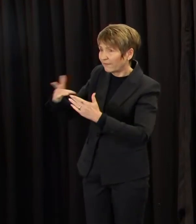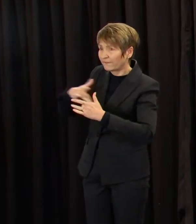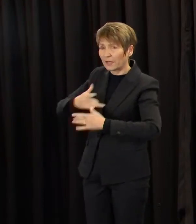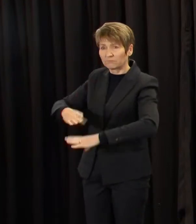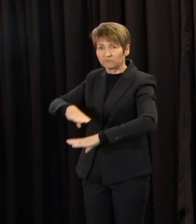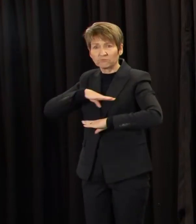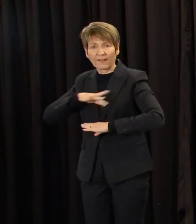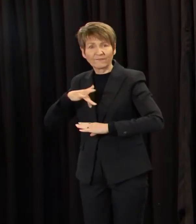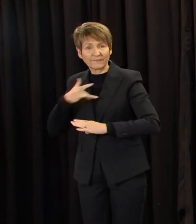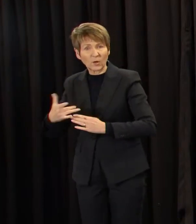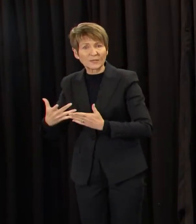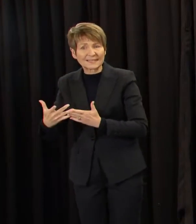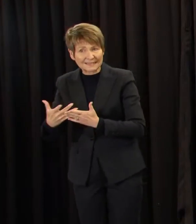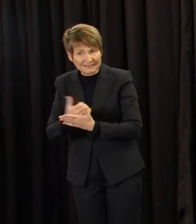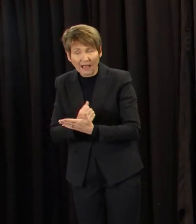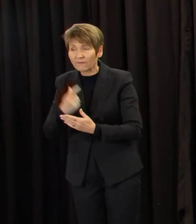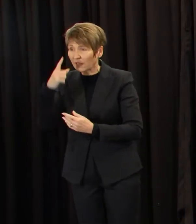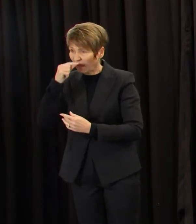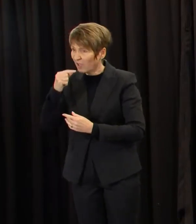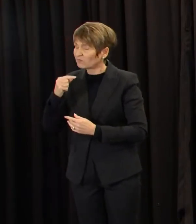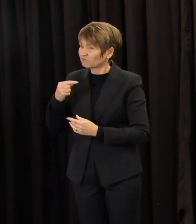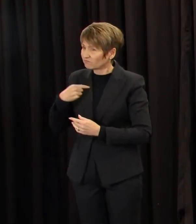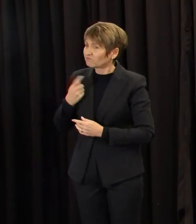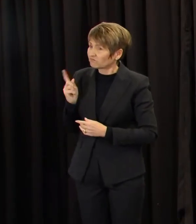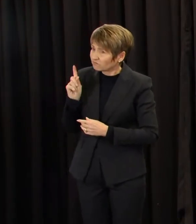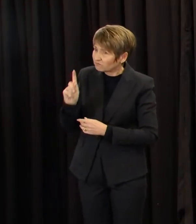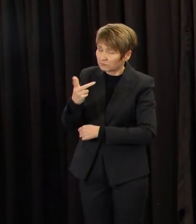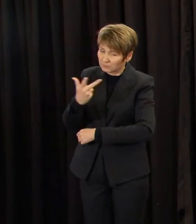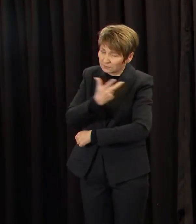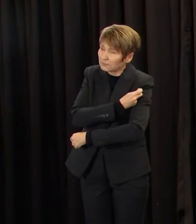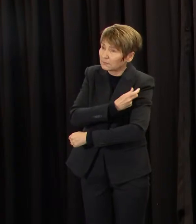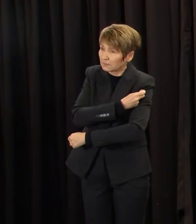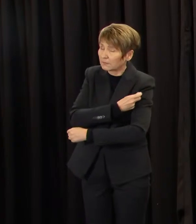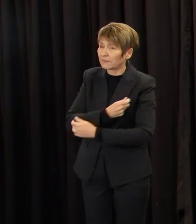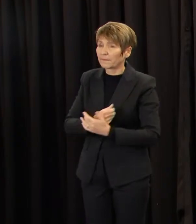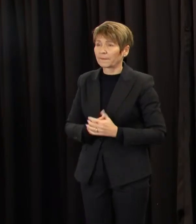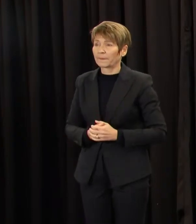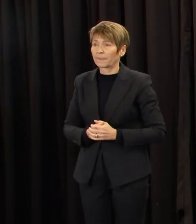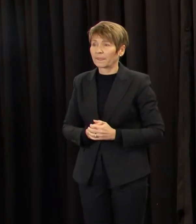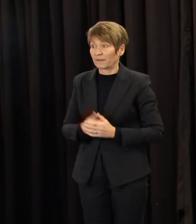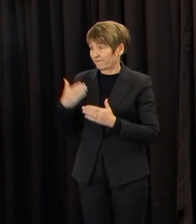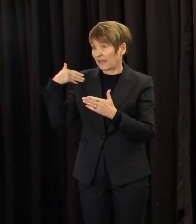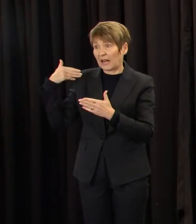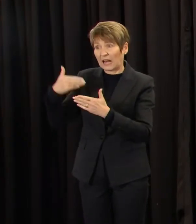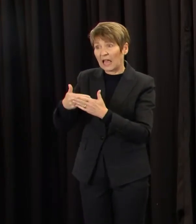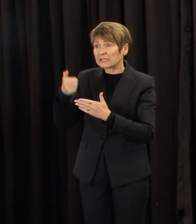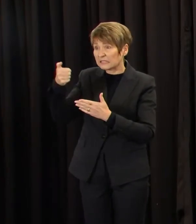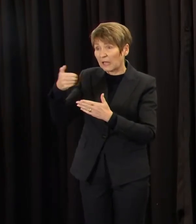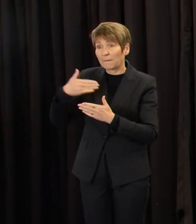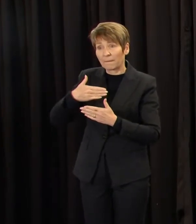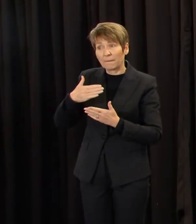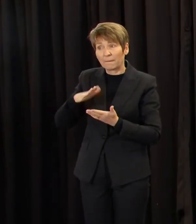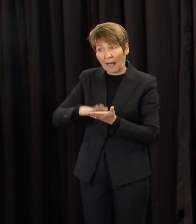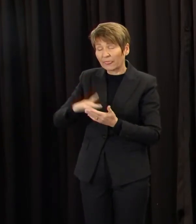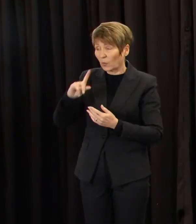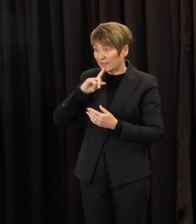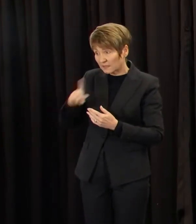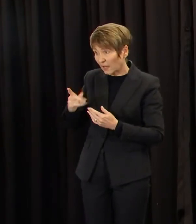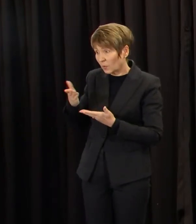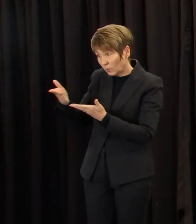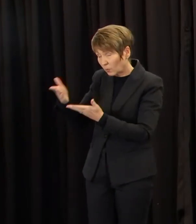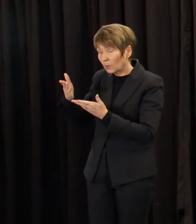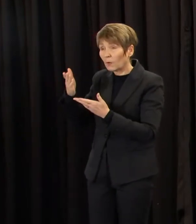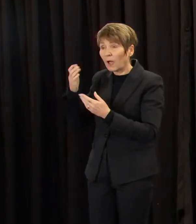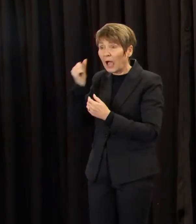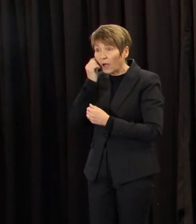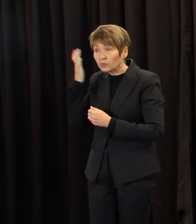of of time that we've had 6 months now where we've prioritised the vaccination of Aboriginal and Torres Strait Islanders. That's clearly